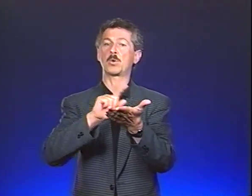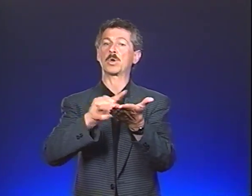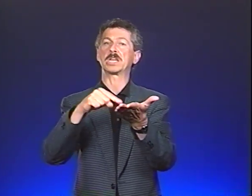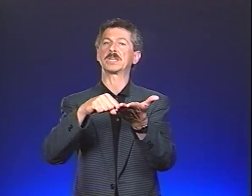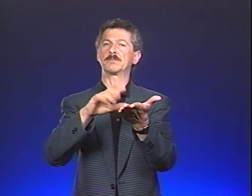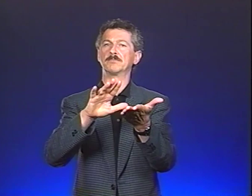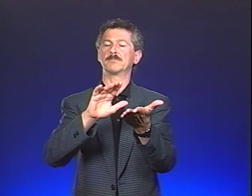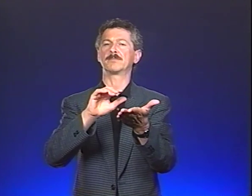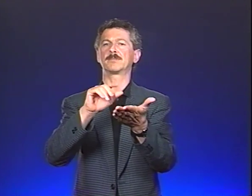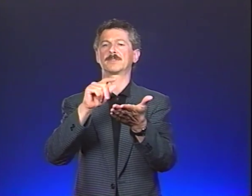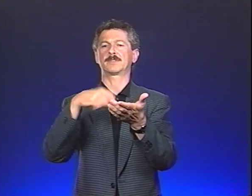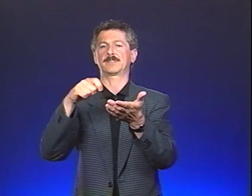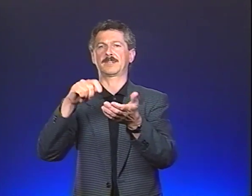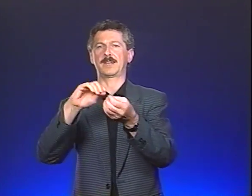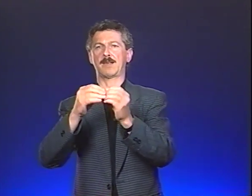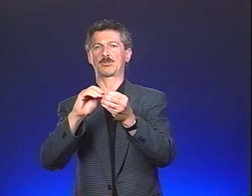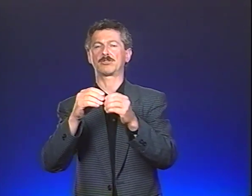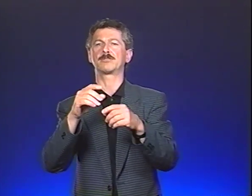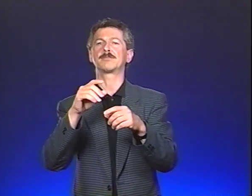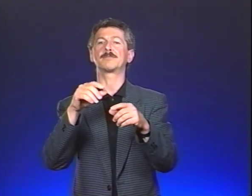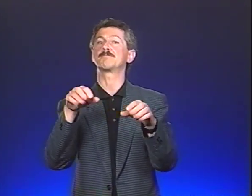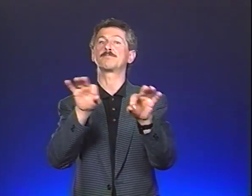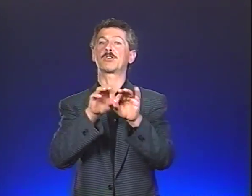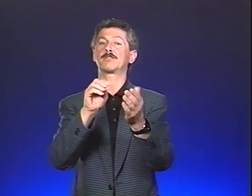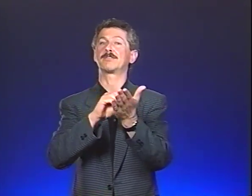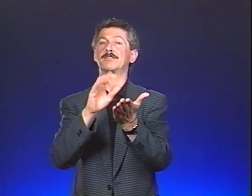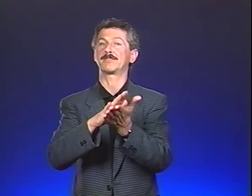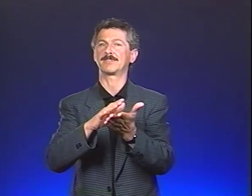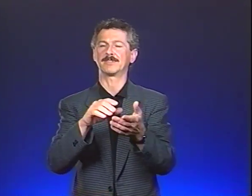shape changes while the base sign week remains the same.